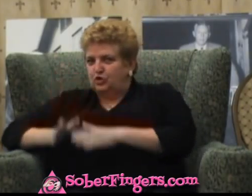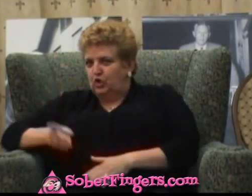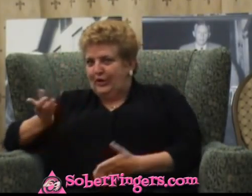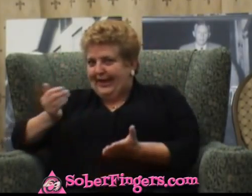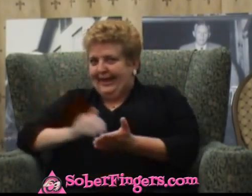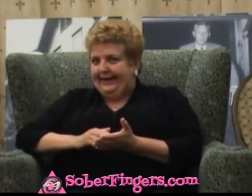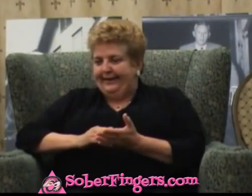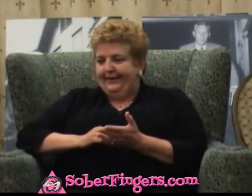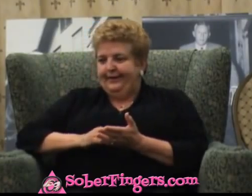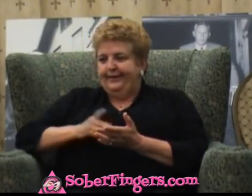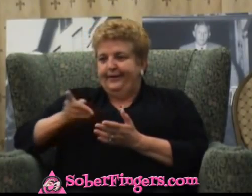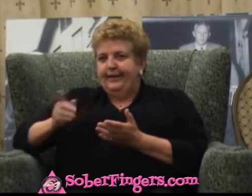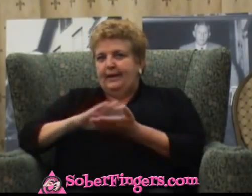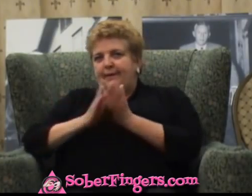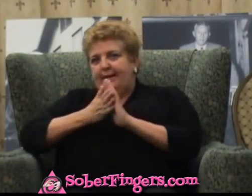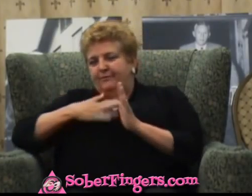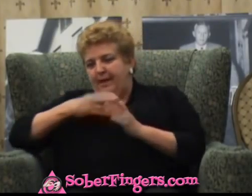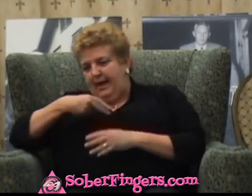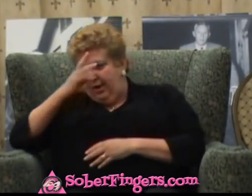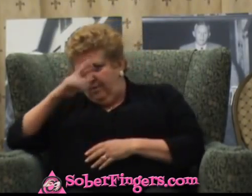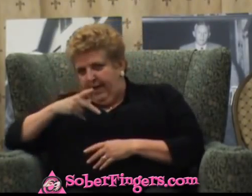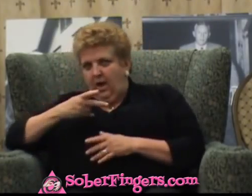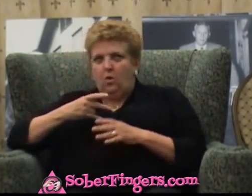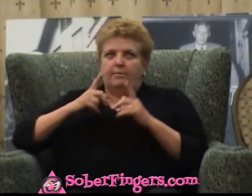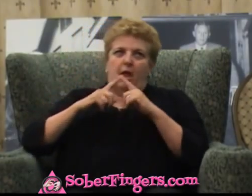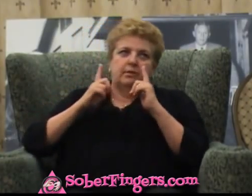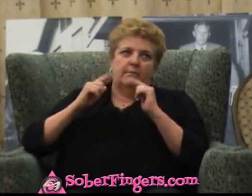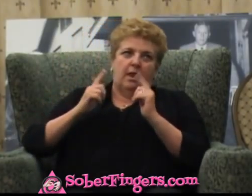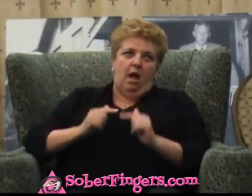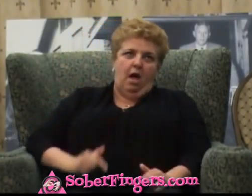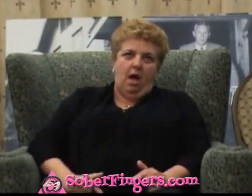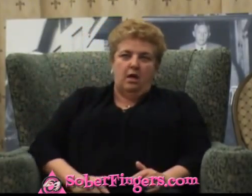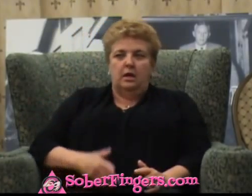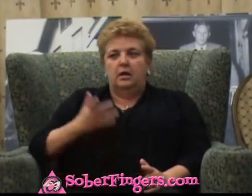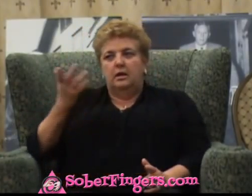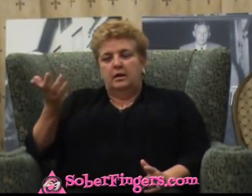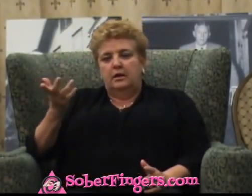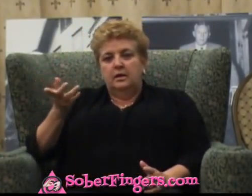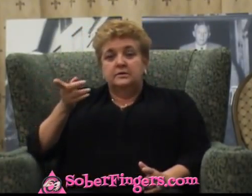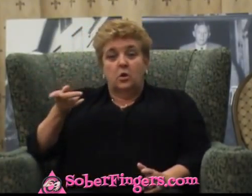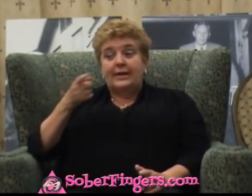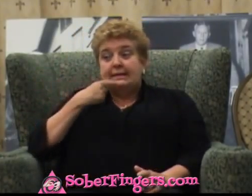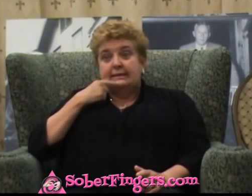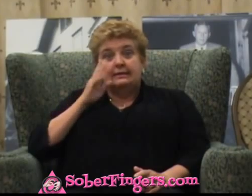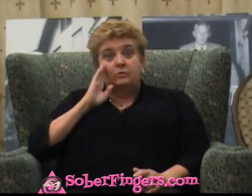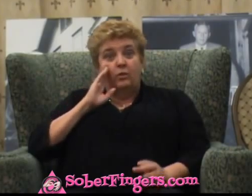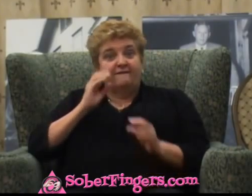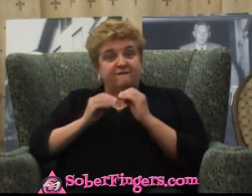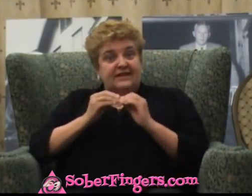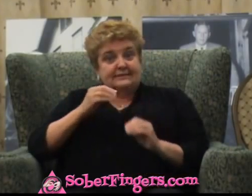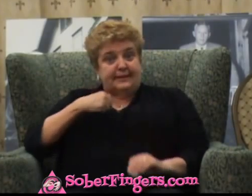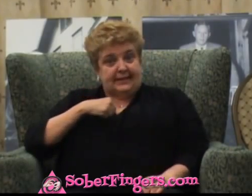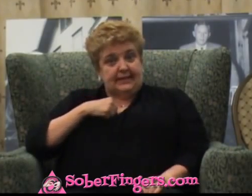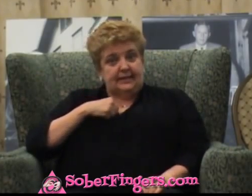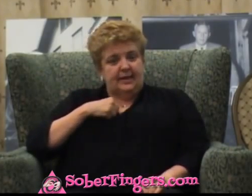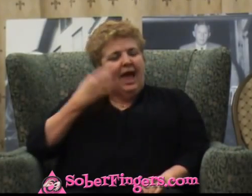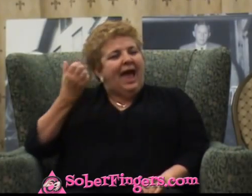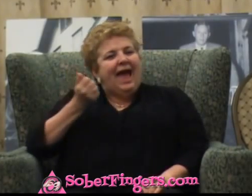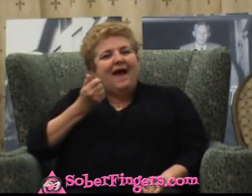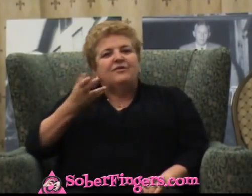because he becomes my higher power again and blah, blah, blah. AA is not important. He's going to fix me. See, everything fixes me. Men fix me, money fixes